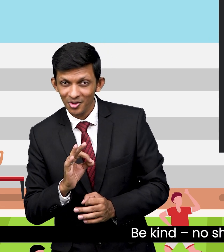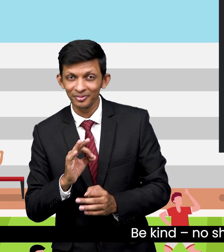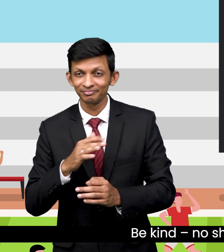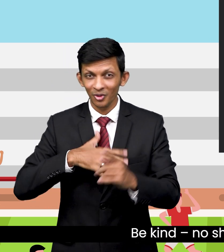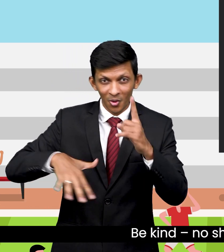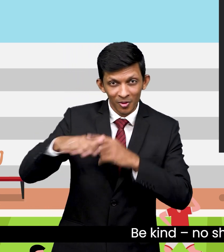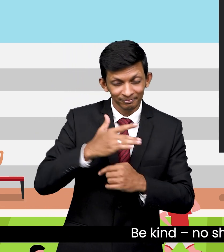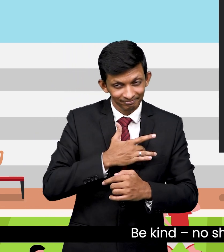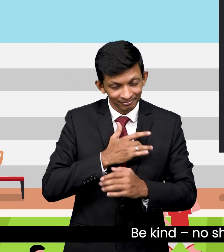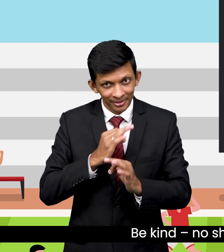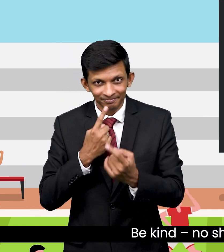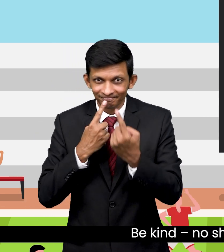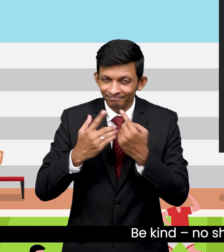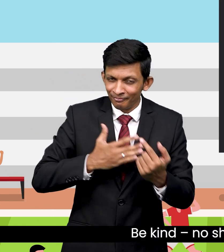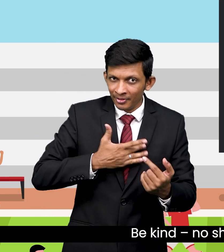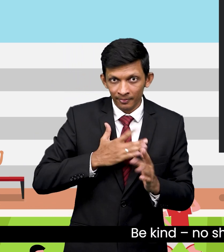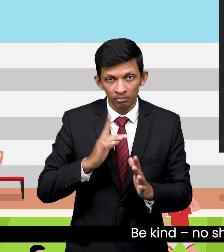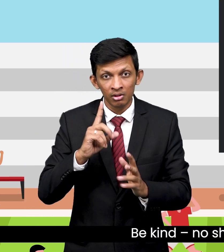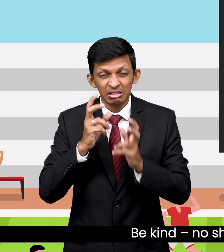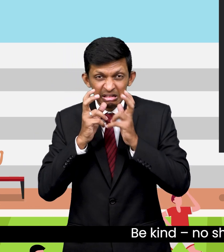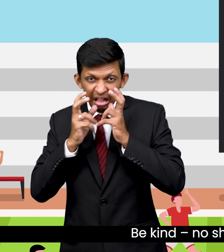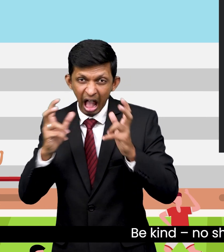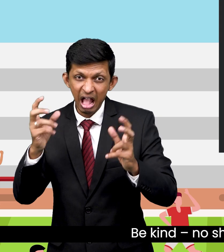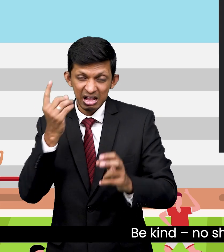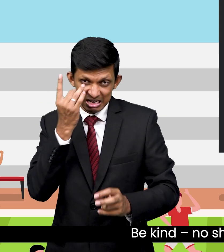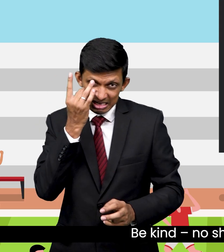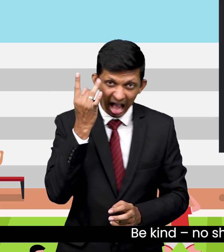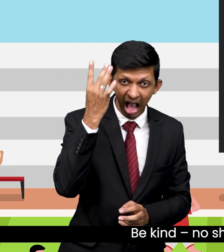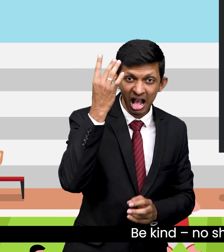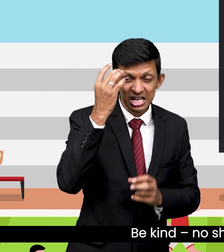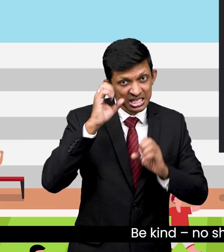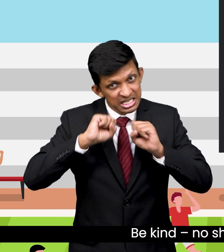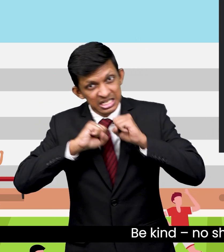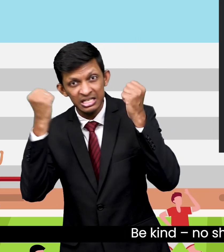be kind, no shouting or fighting,